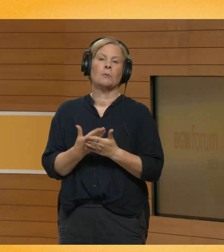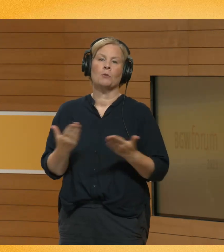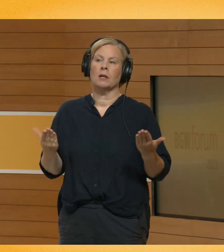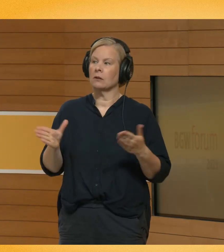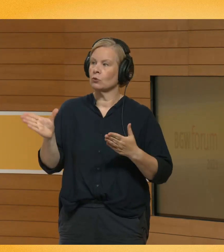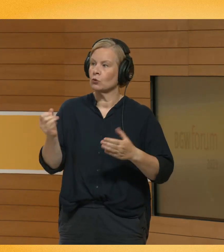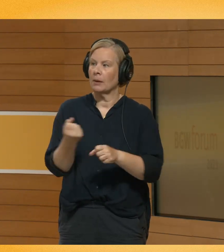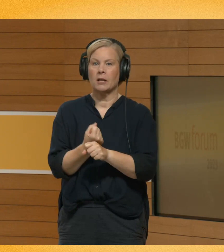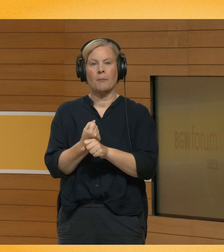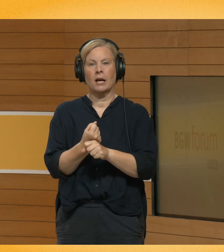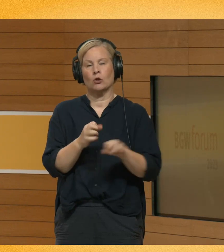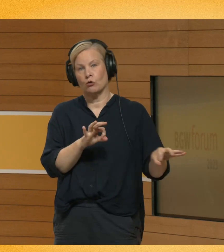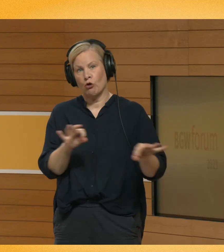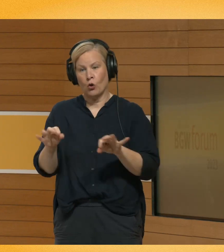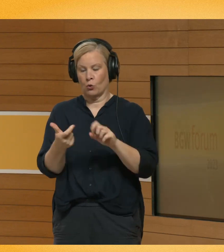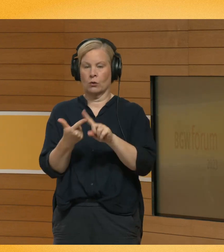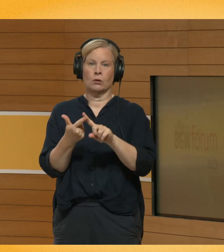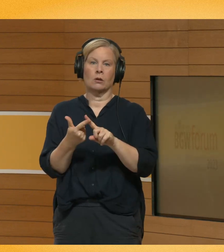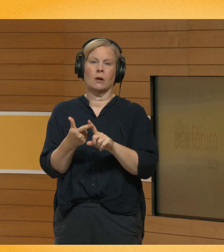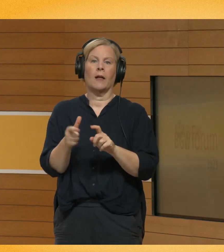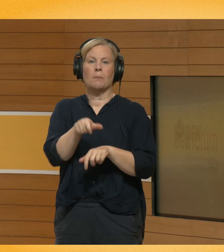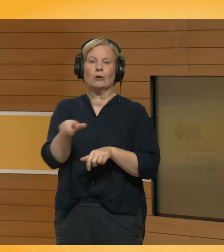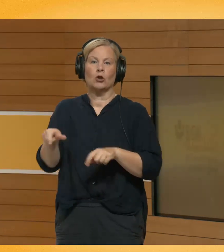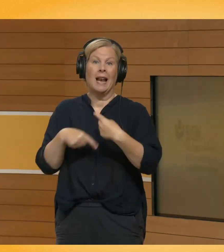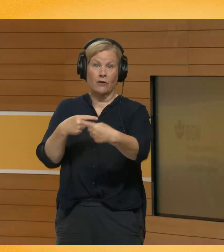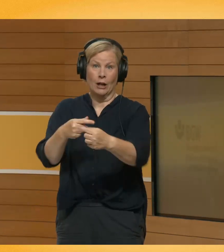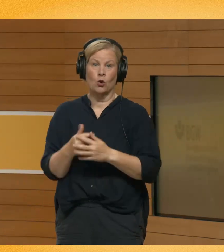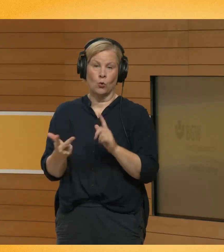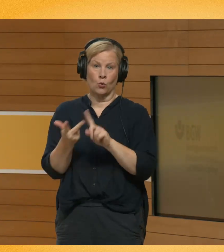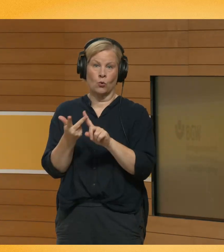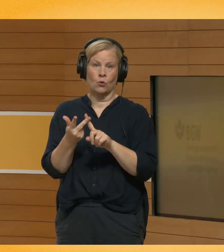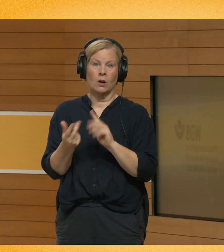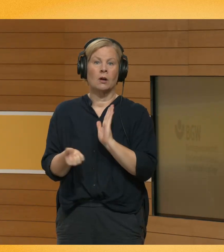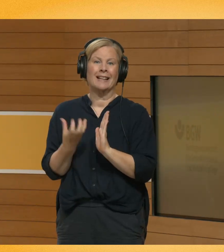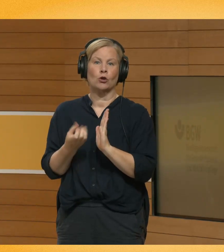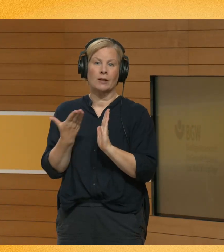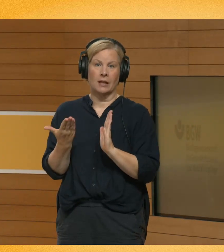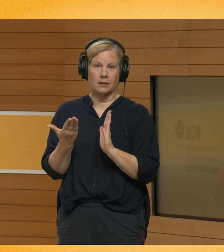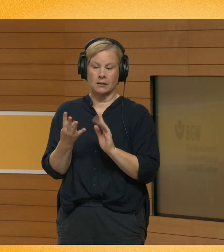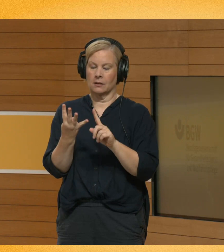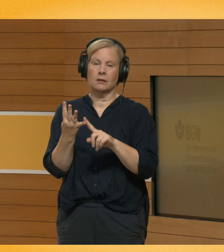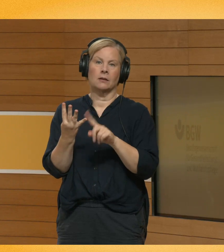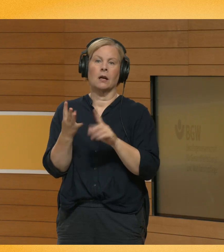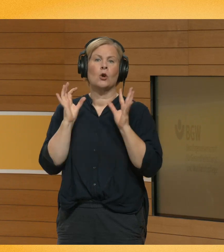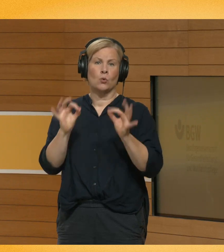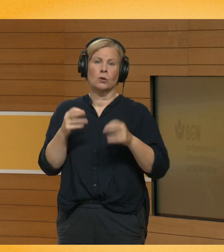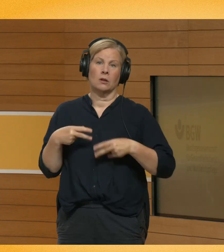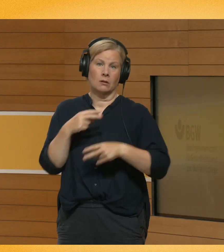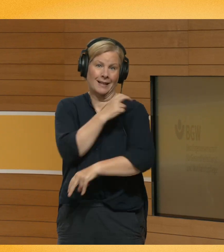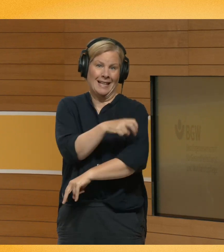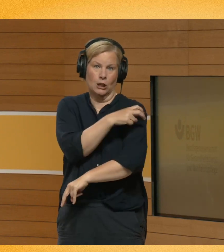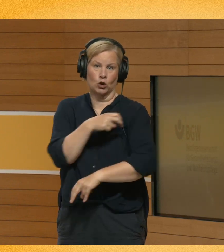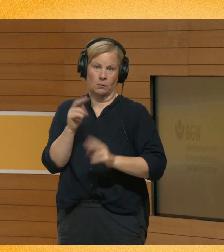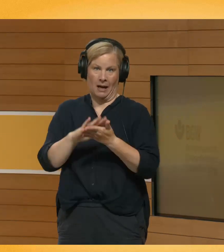staff, resources, and also good clinical practice. And when you look at the Magnet components,